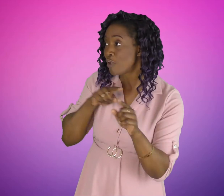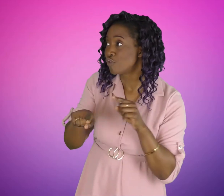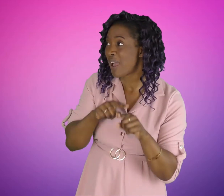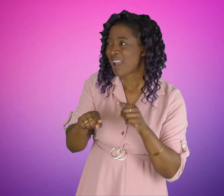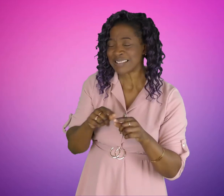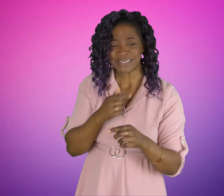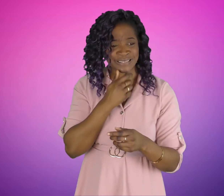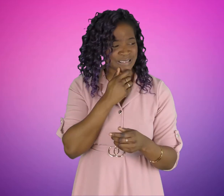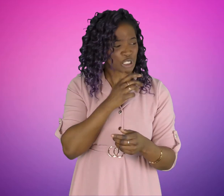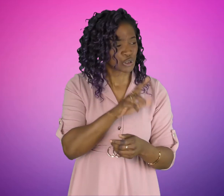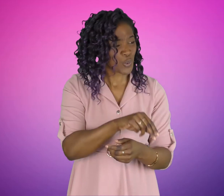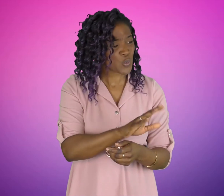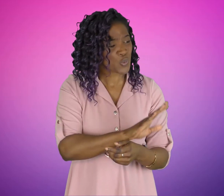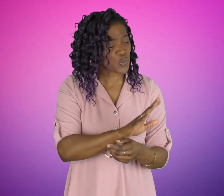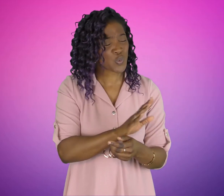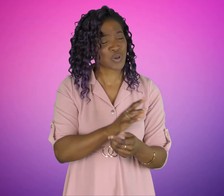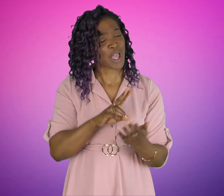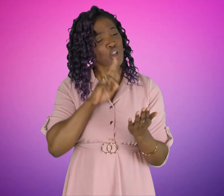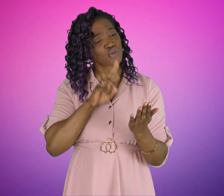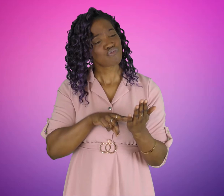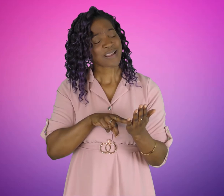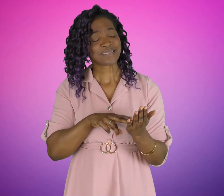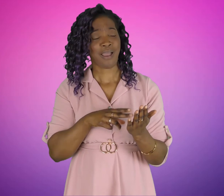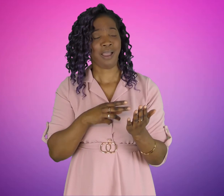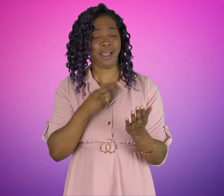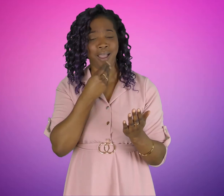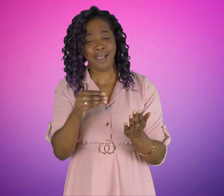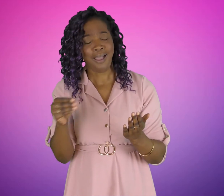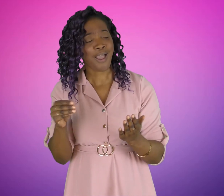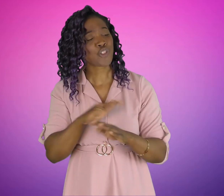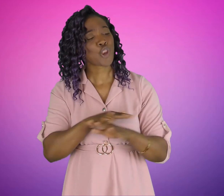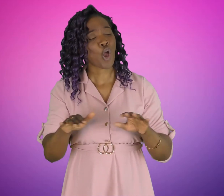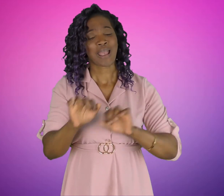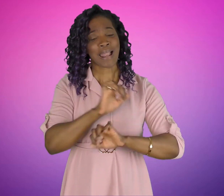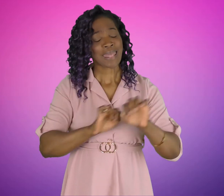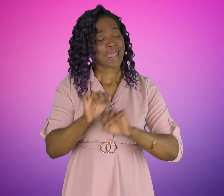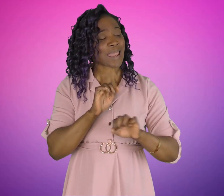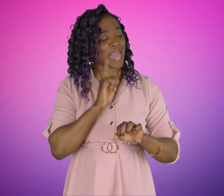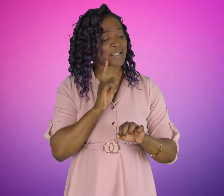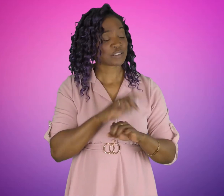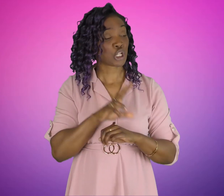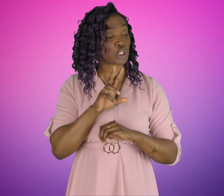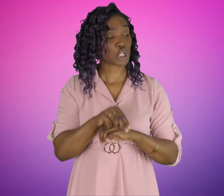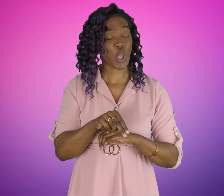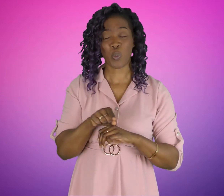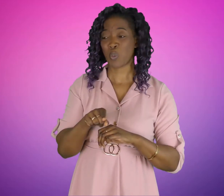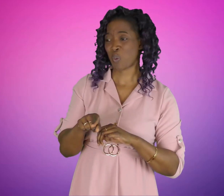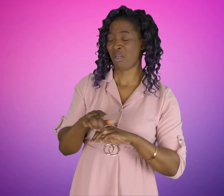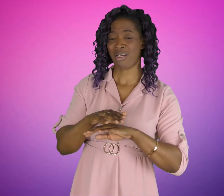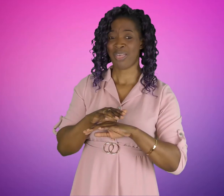I have a go? Well, you're not really... Narrators of fairy tales aren't usually cleaning ladies. I know they're normally old